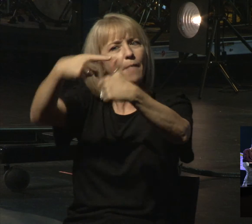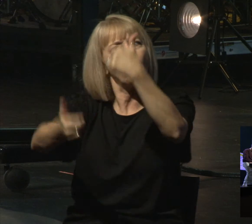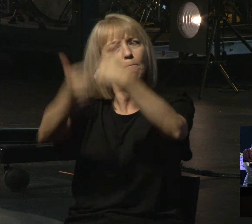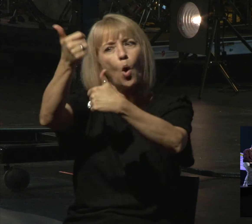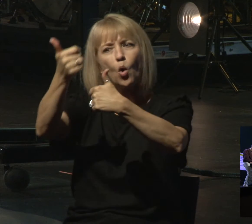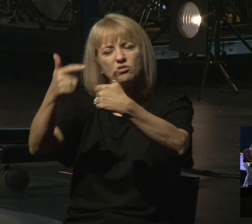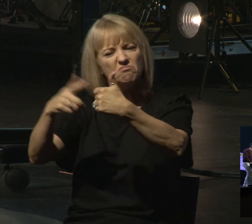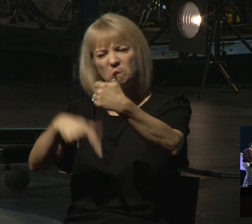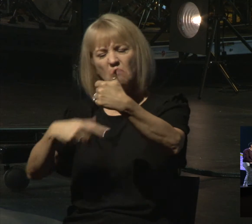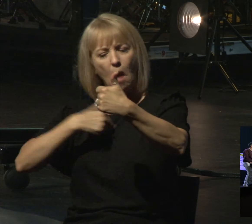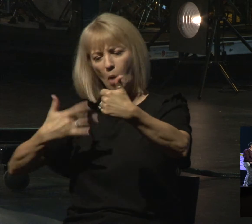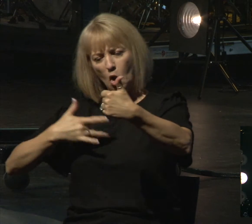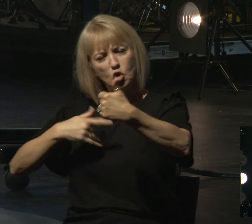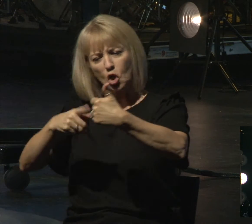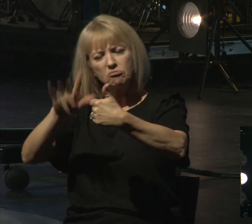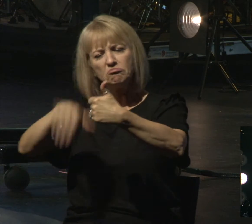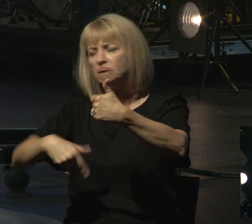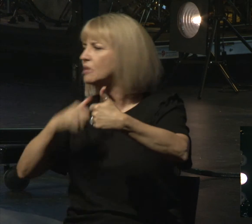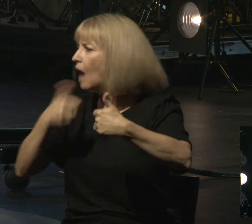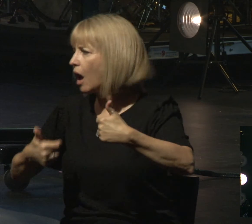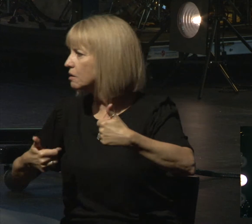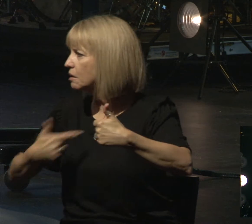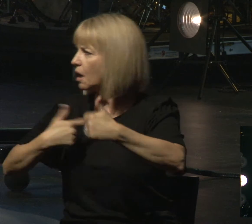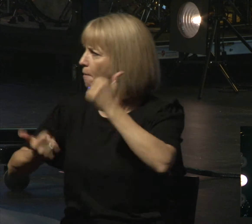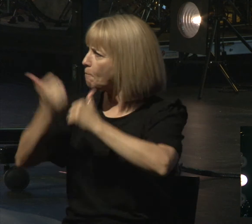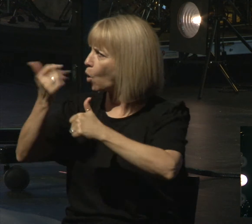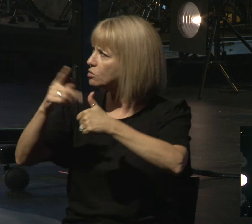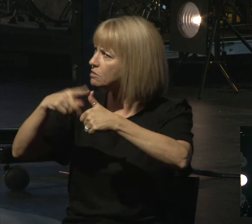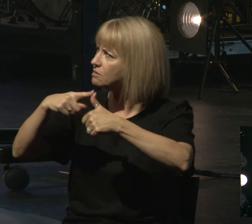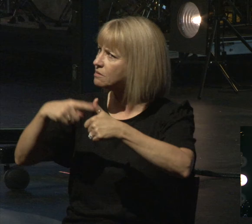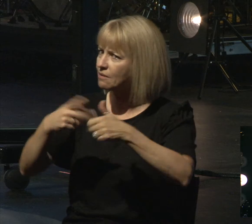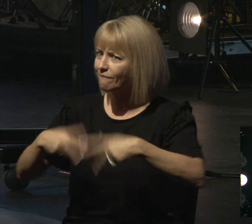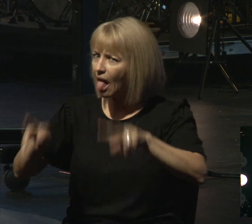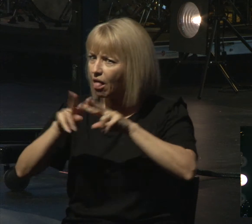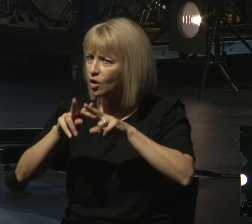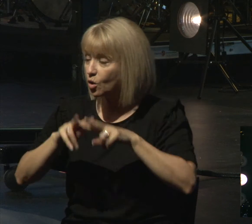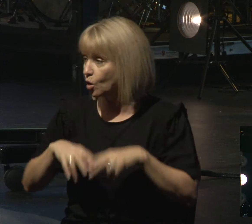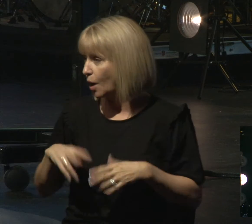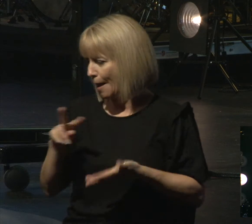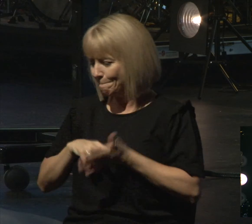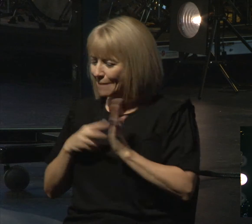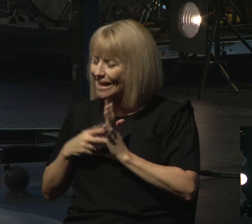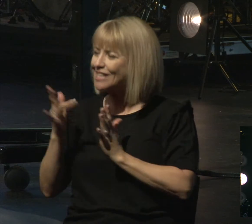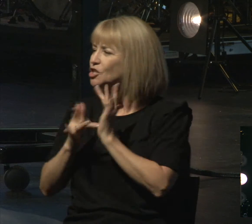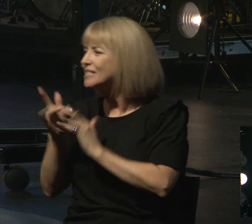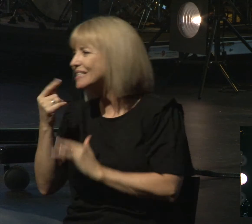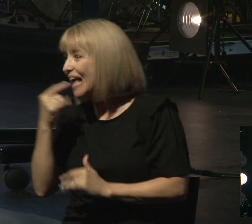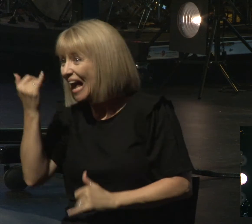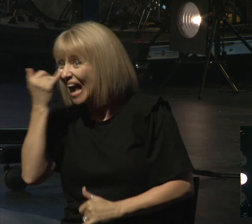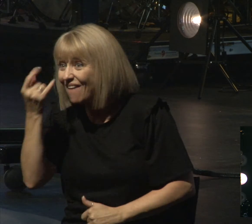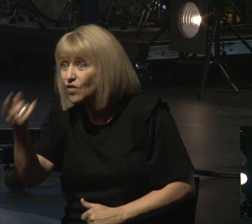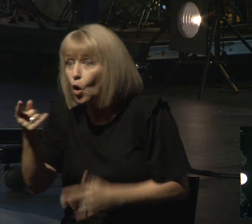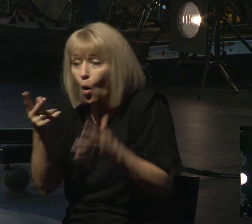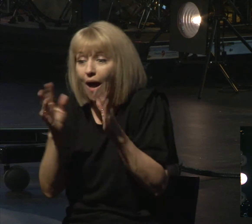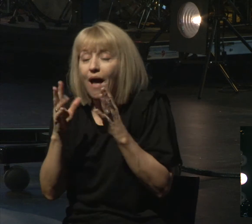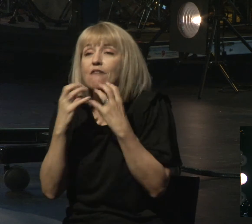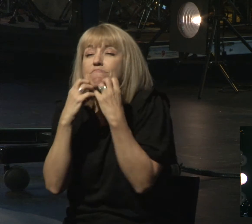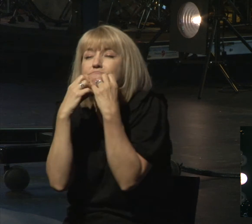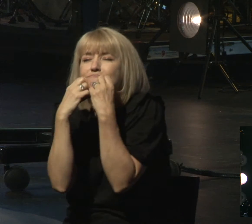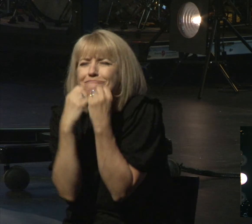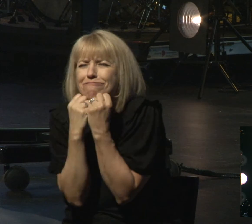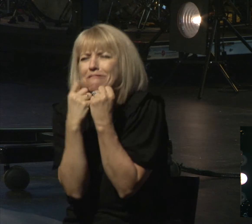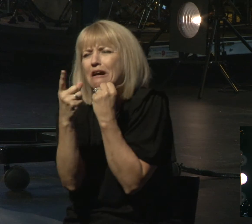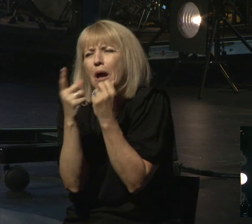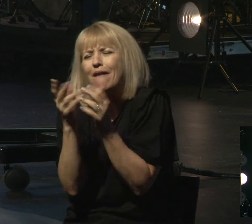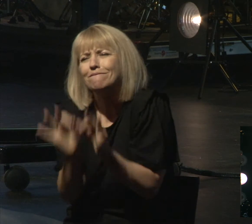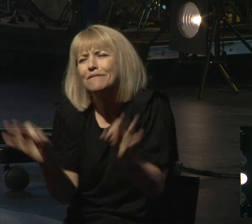wasn't to hate, but Jesus' point was a point of value. That whatever you value the most in life, put me far above